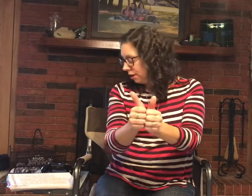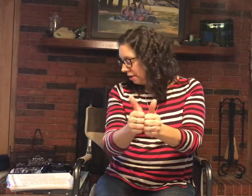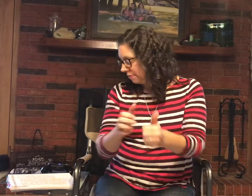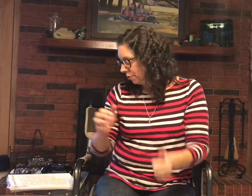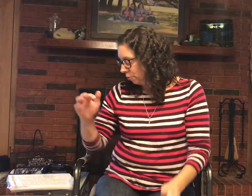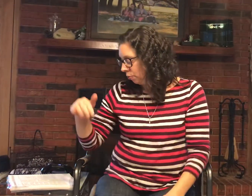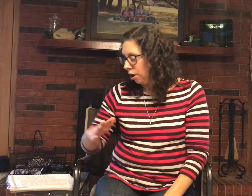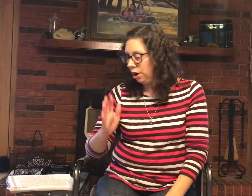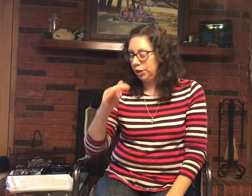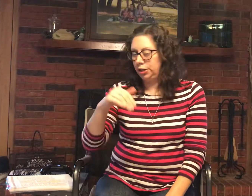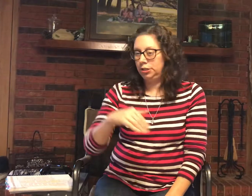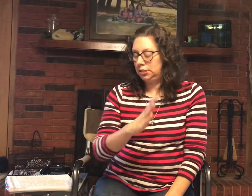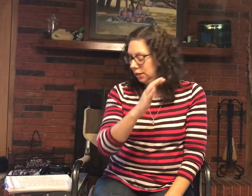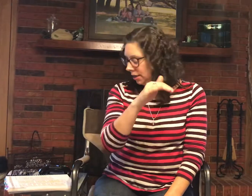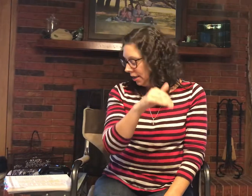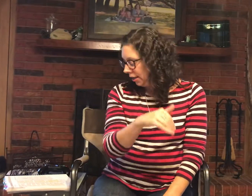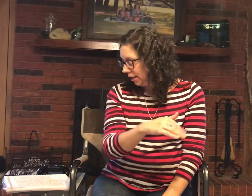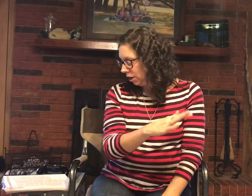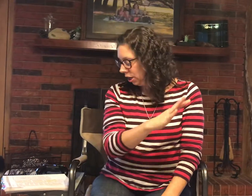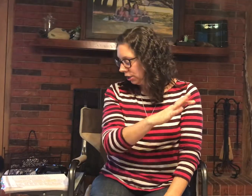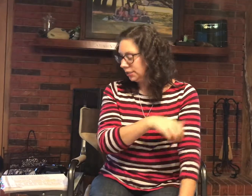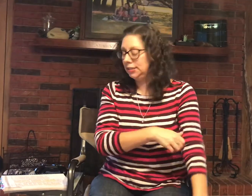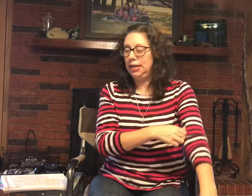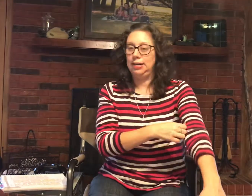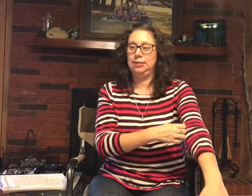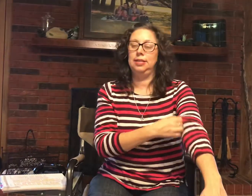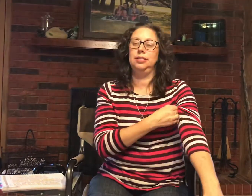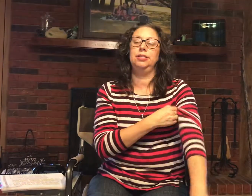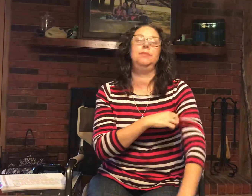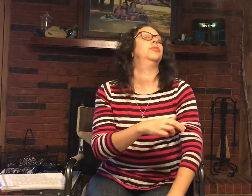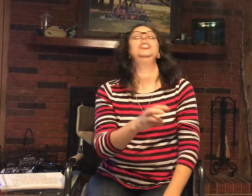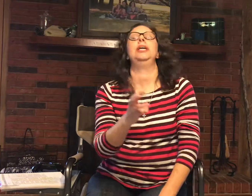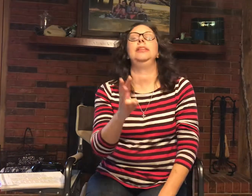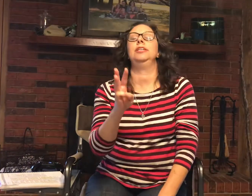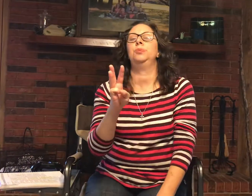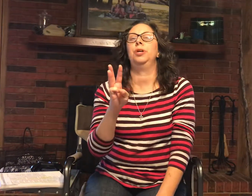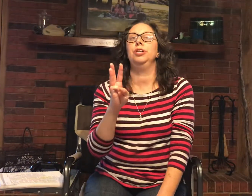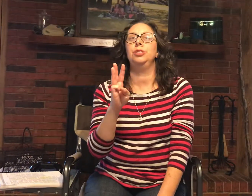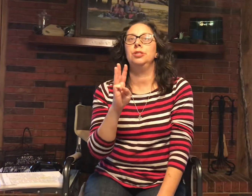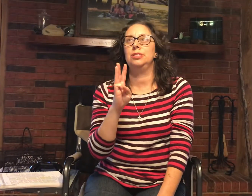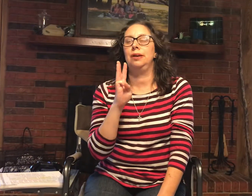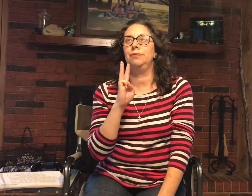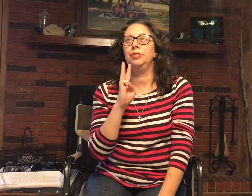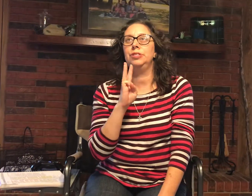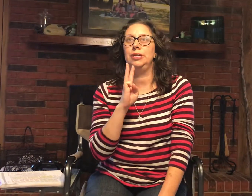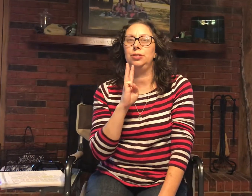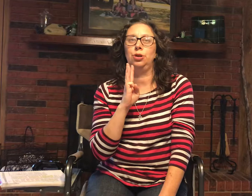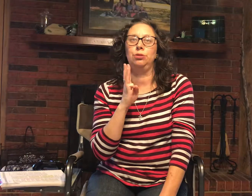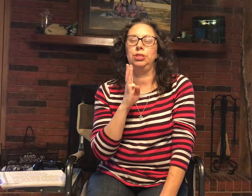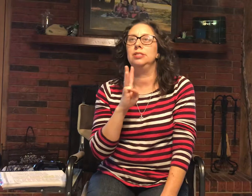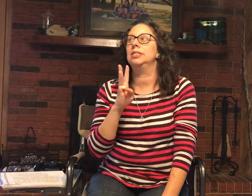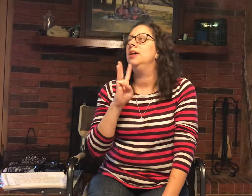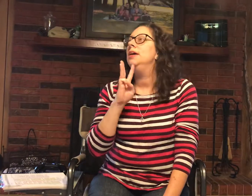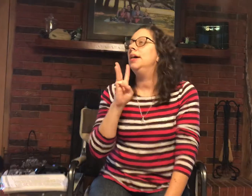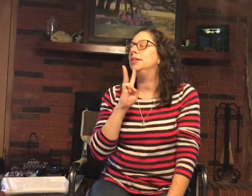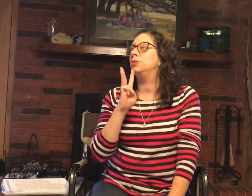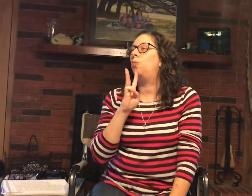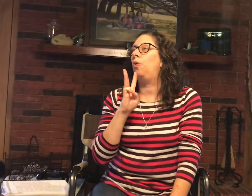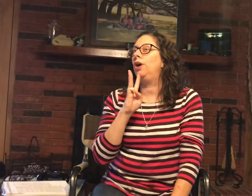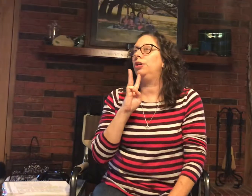of the waters he called seas. And to differentiate this, we're going to do the sign for seas or oceans. And it's water,